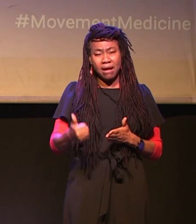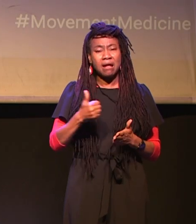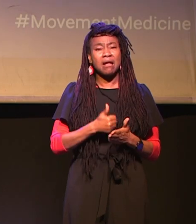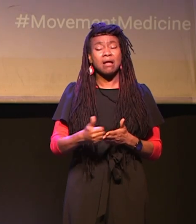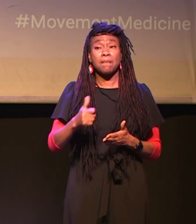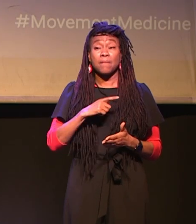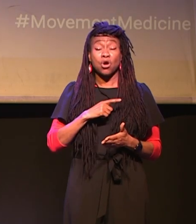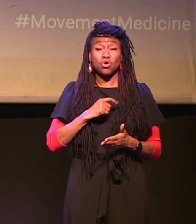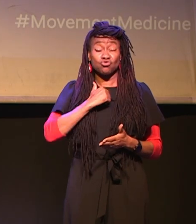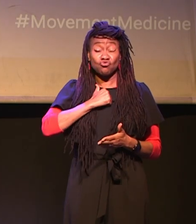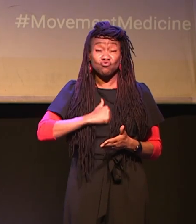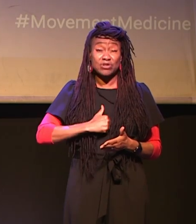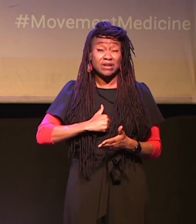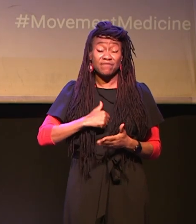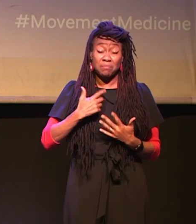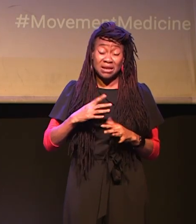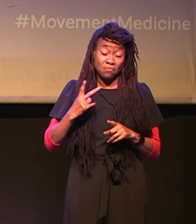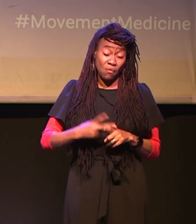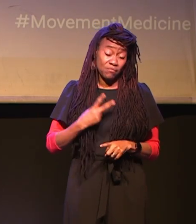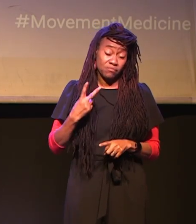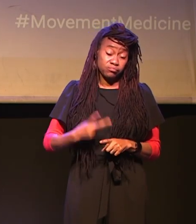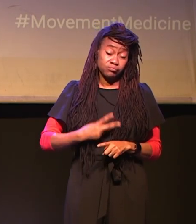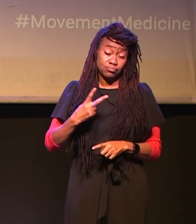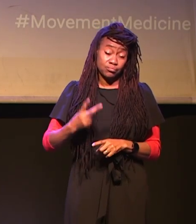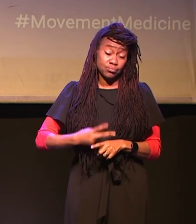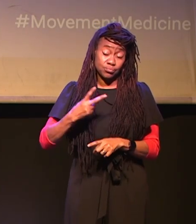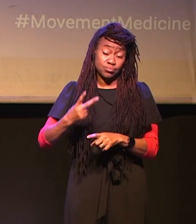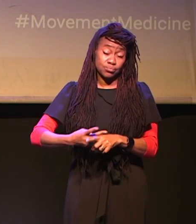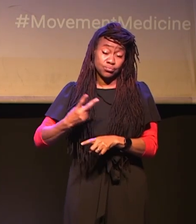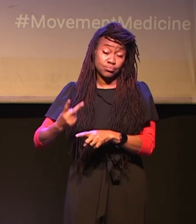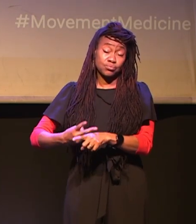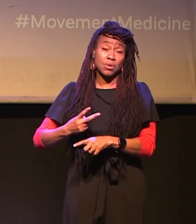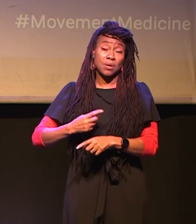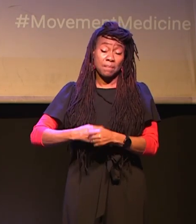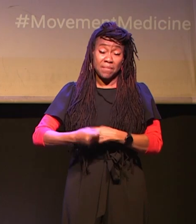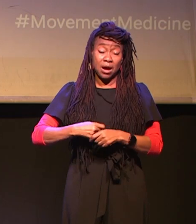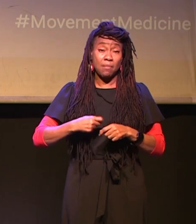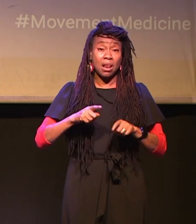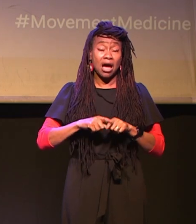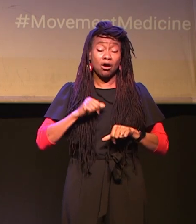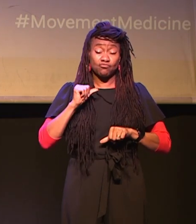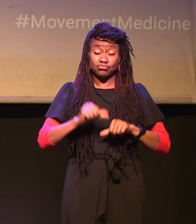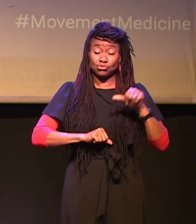magnitude of the grief, that it became a ritual that we do.